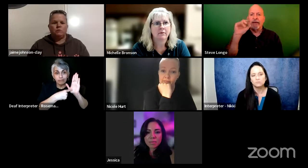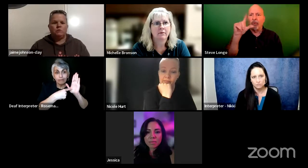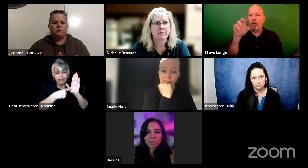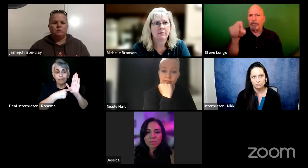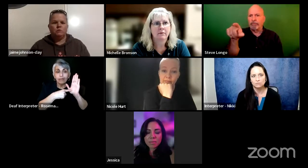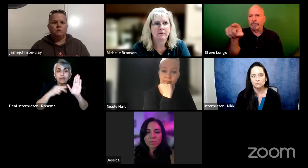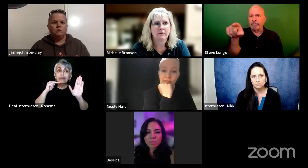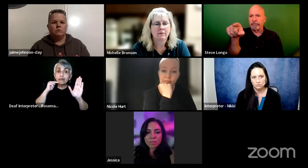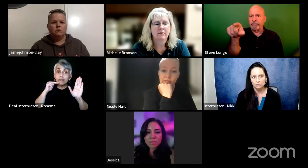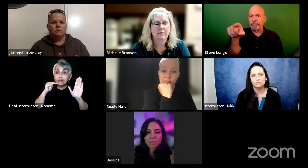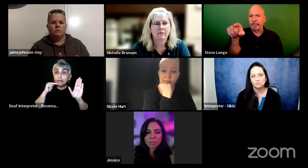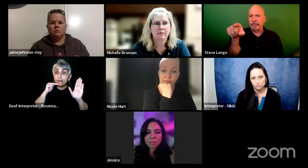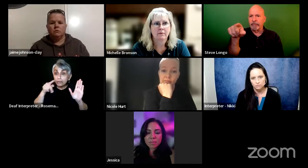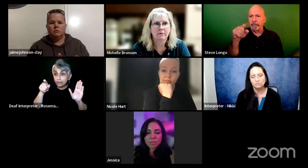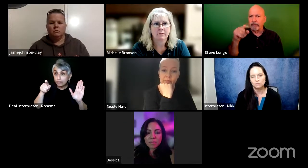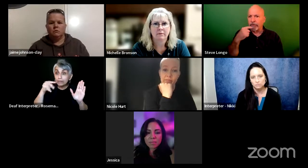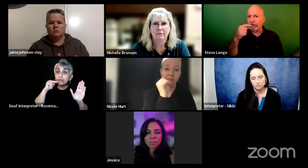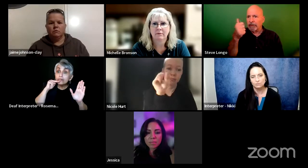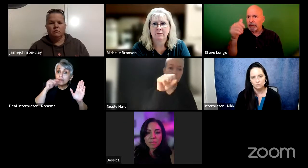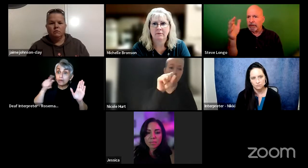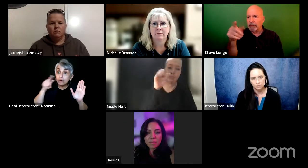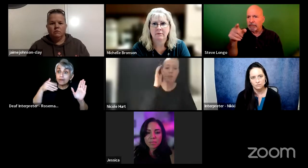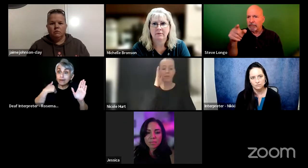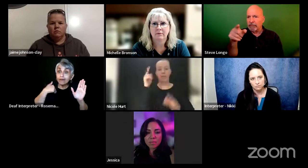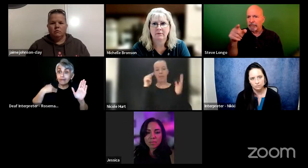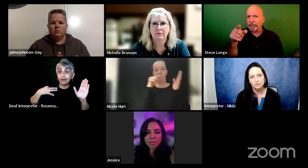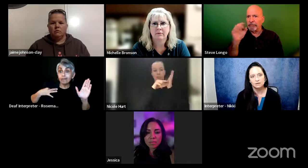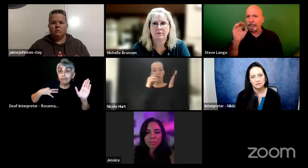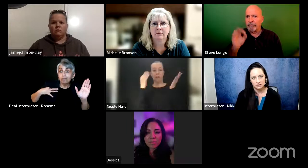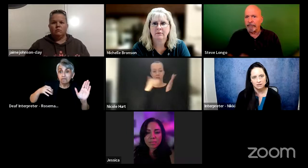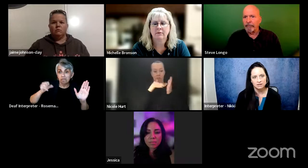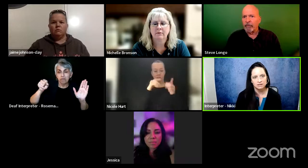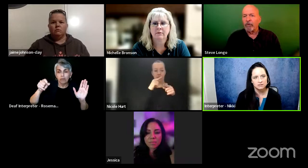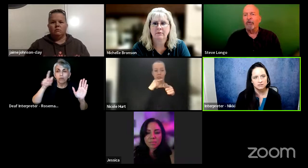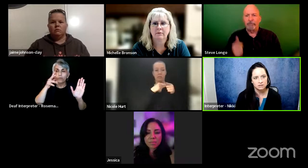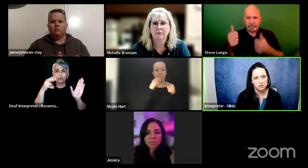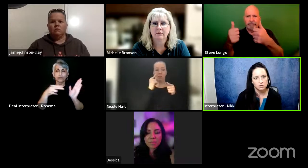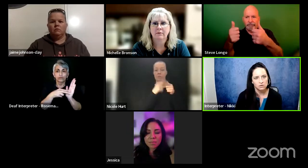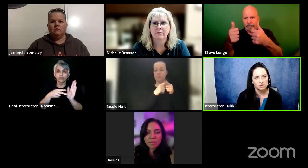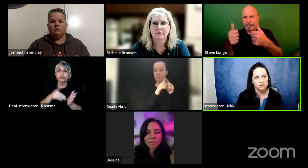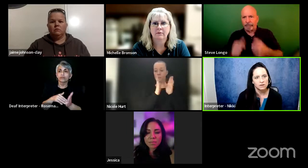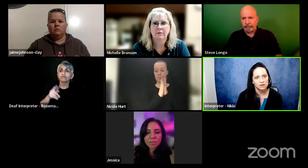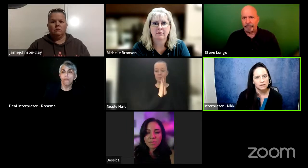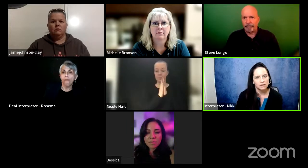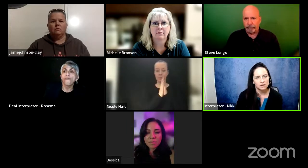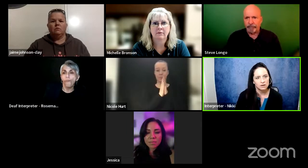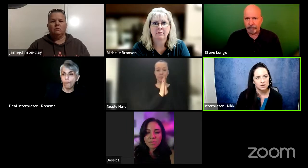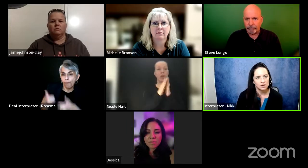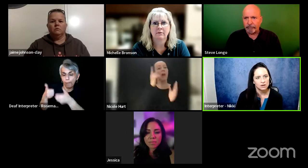the application to add that to your contact list. And this is Nicole.